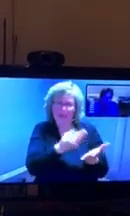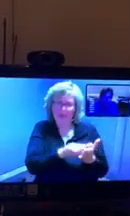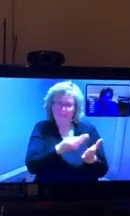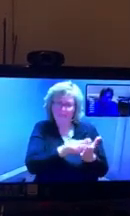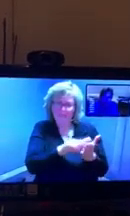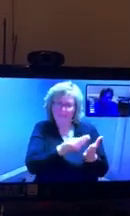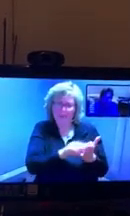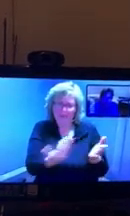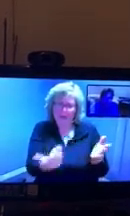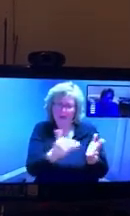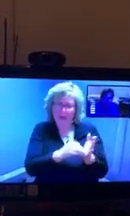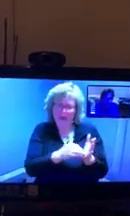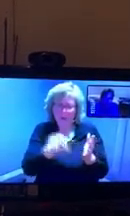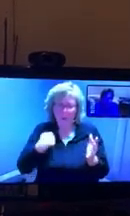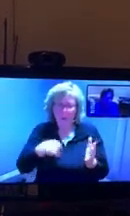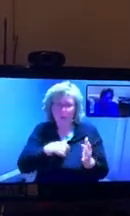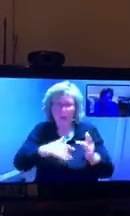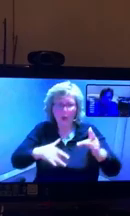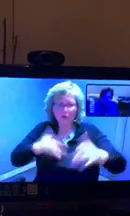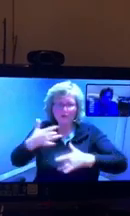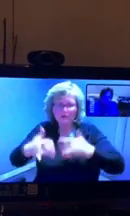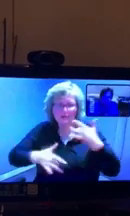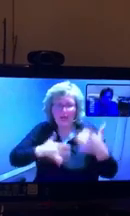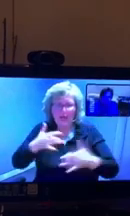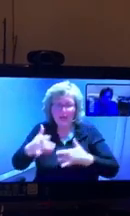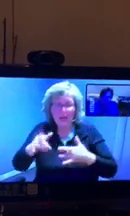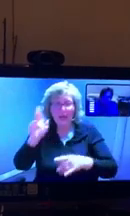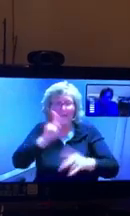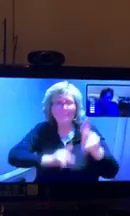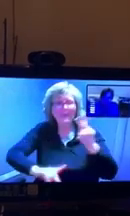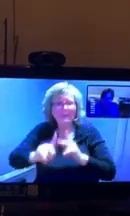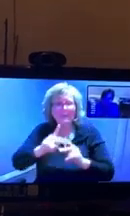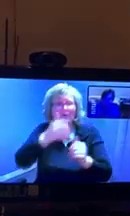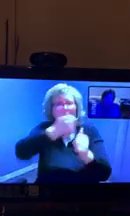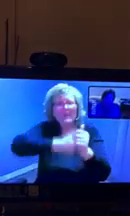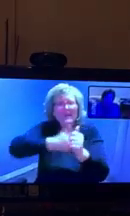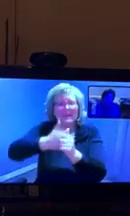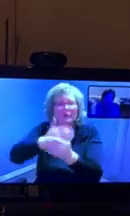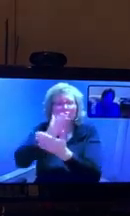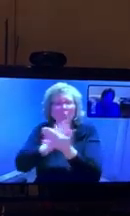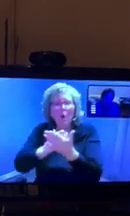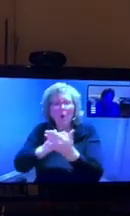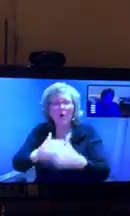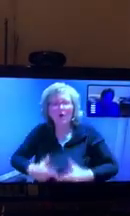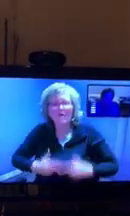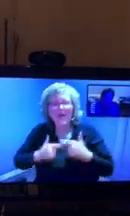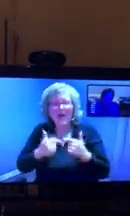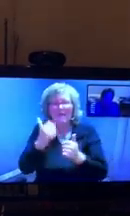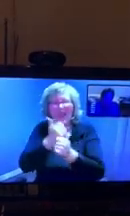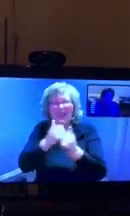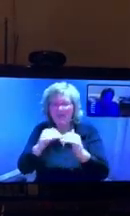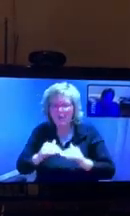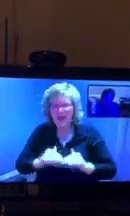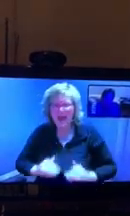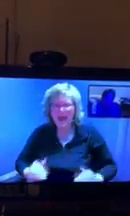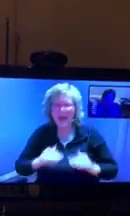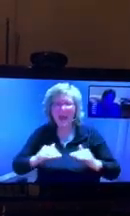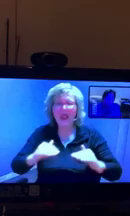because people from every corridor of life, from every level of life, you may be on this call, and we have people that